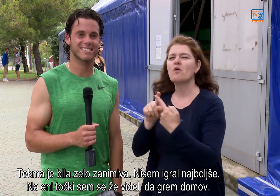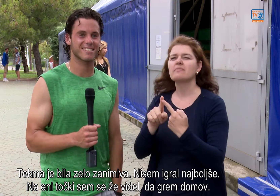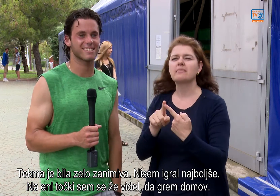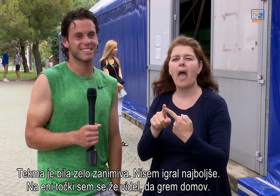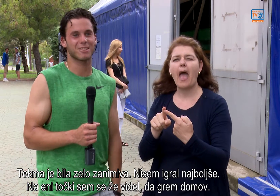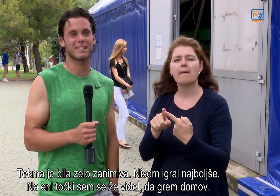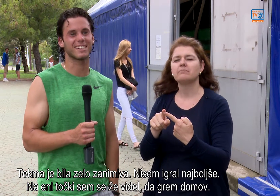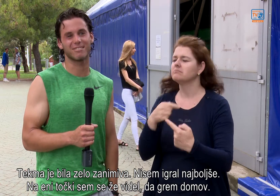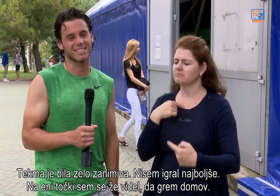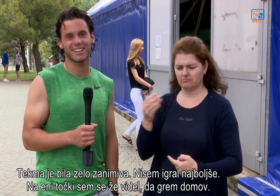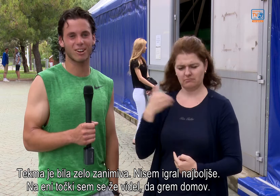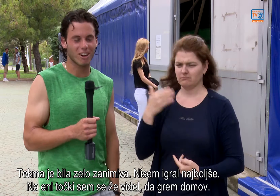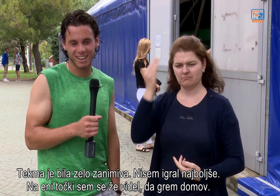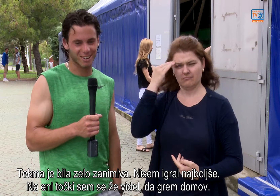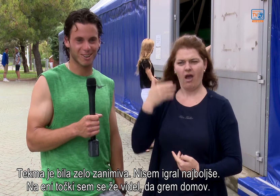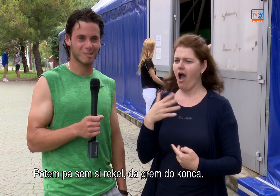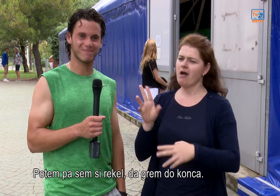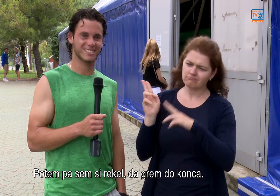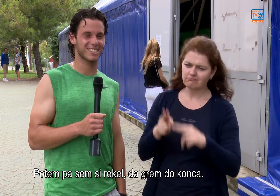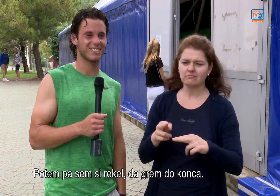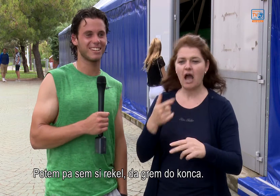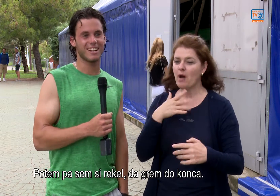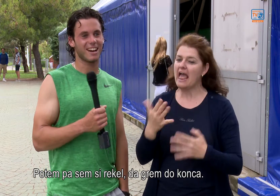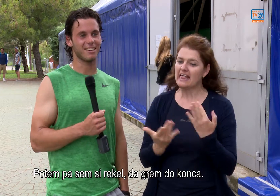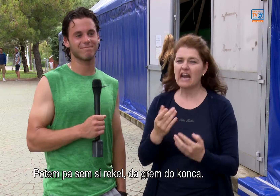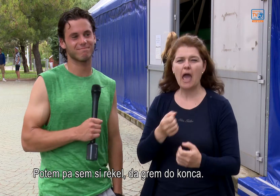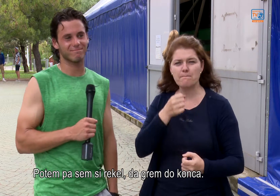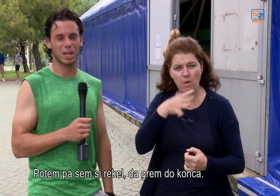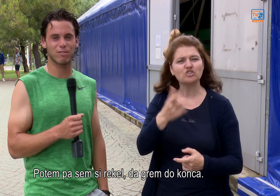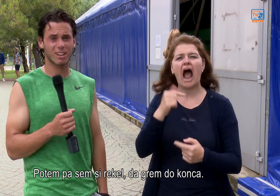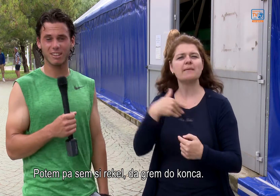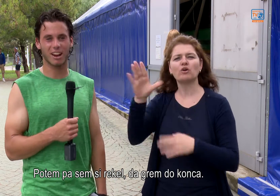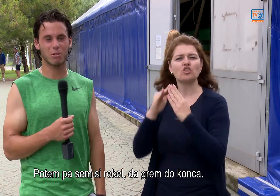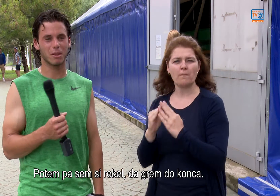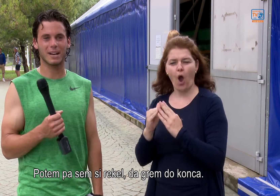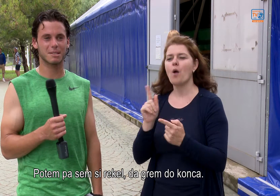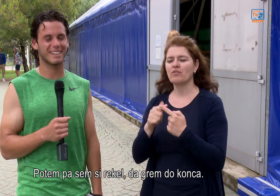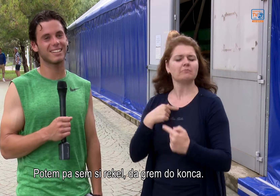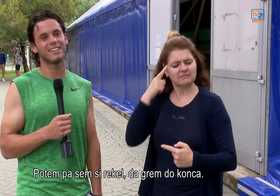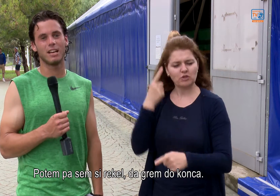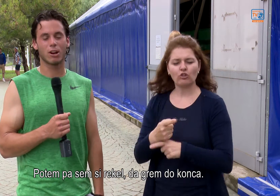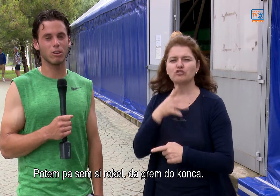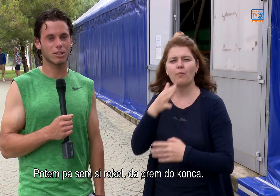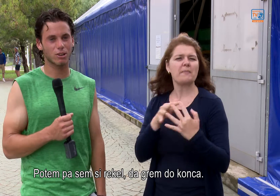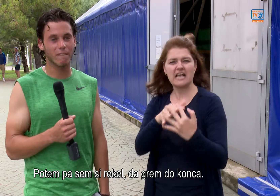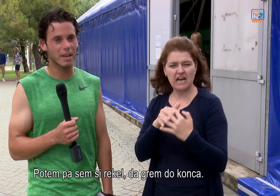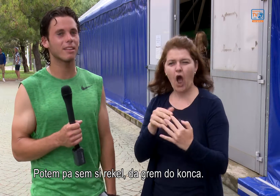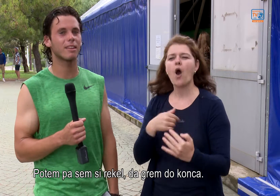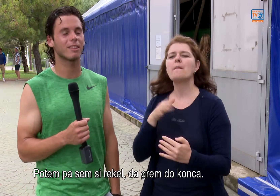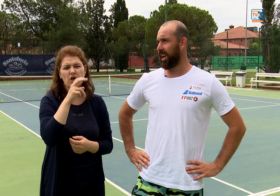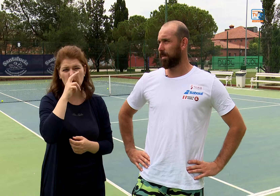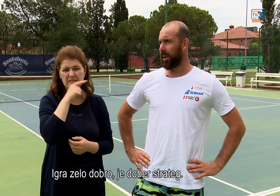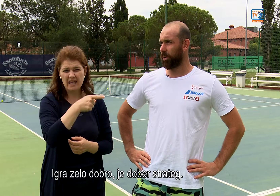just said to myself, either go hard or go home. So I went for it and I won the match, but it should have